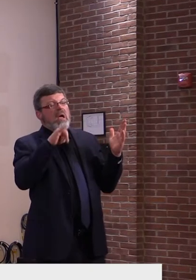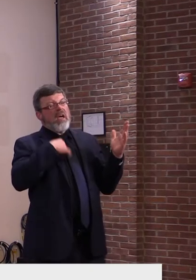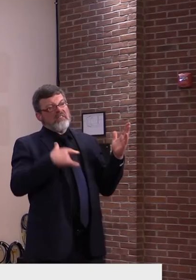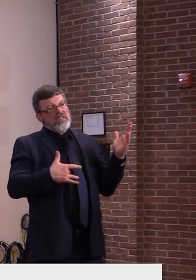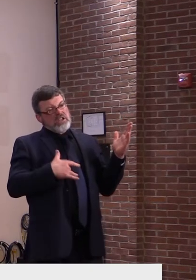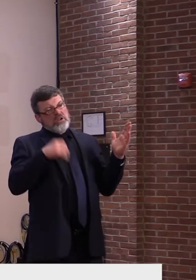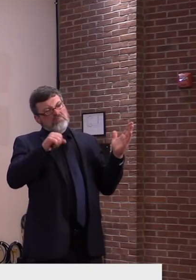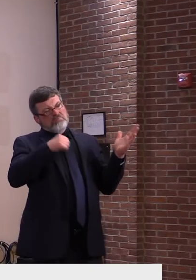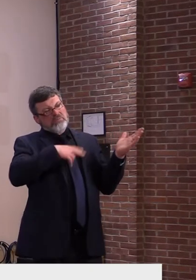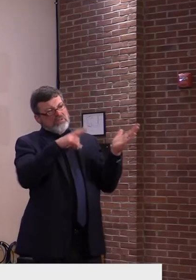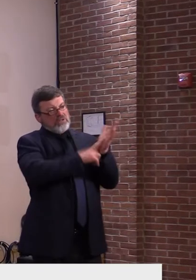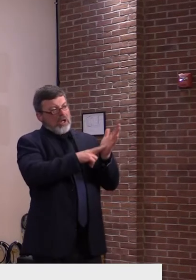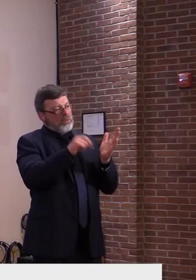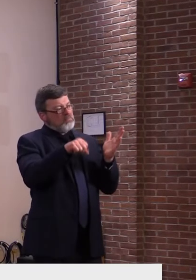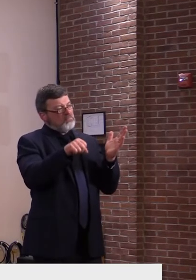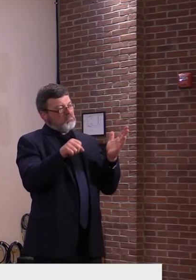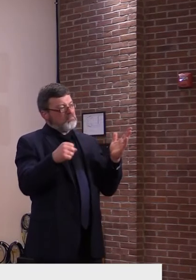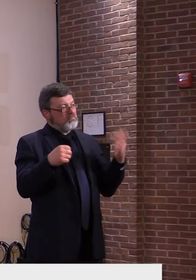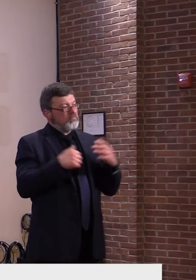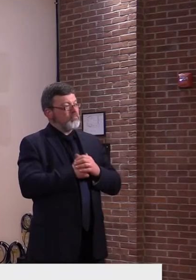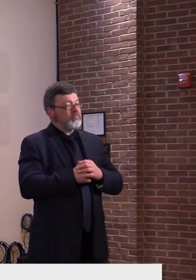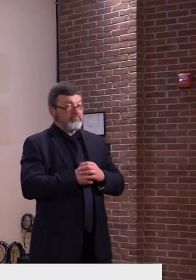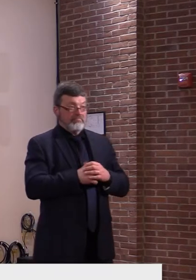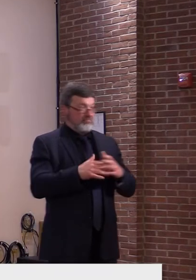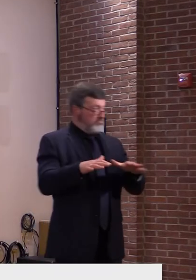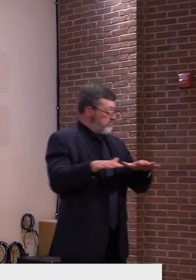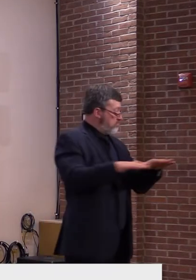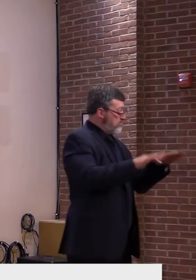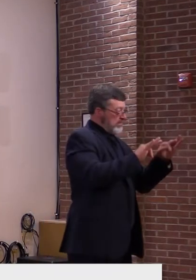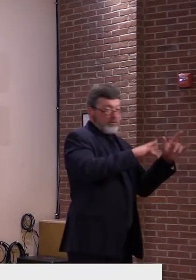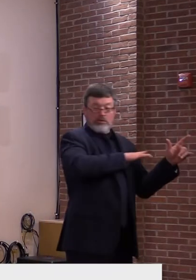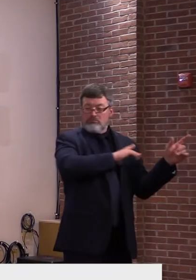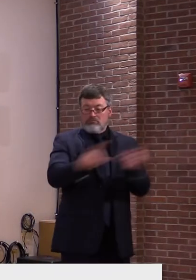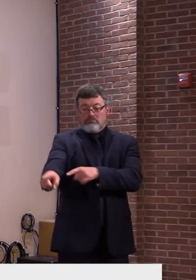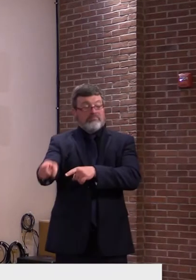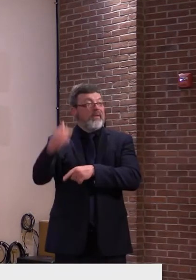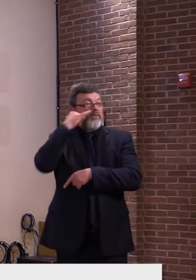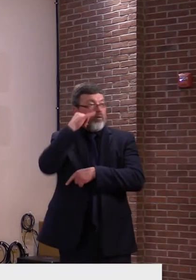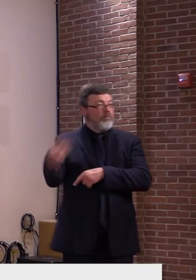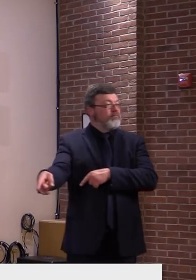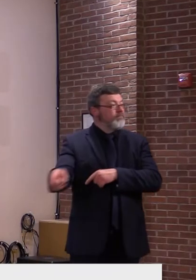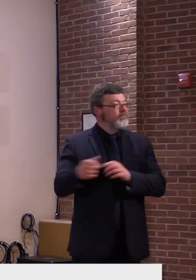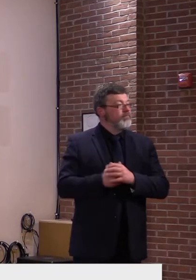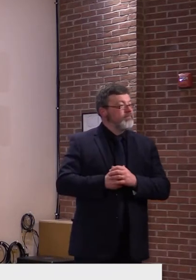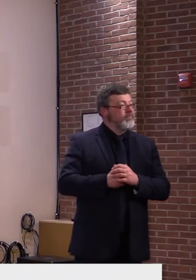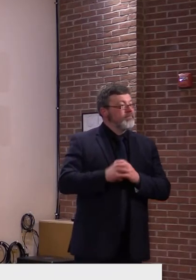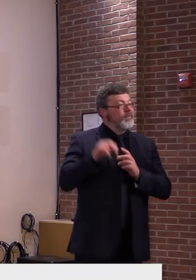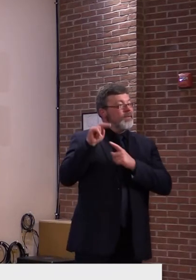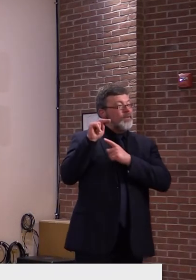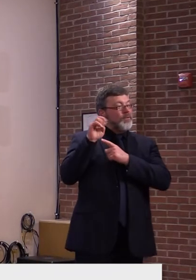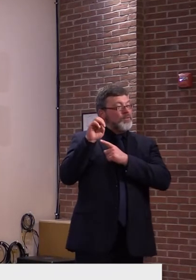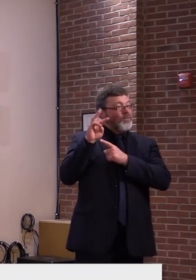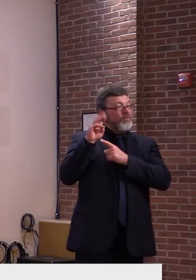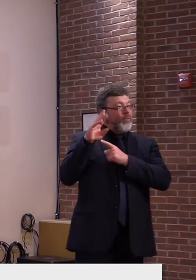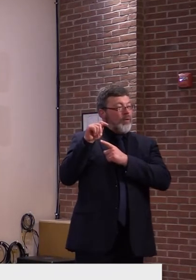All right, we'll move on to the phones, starting with Chris Roy, Newport Daily Express.